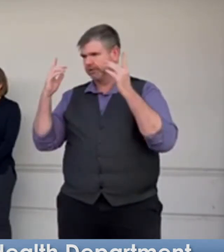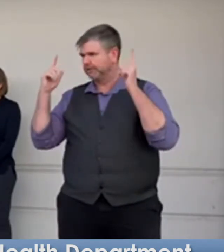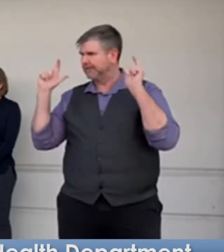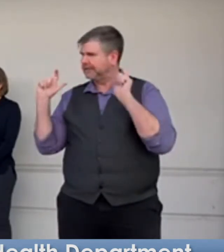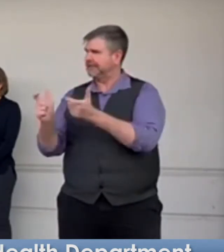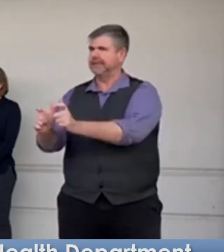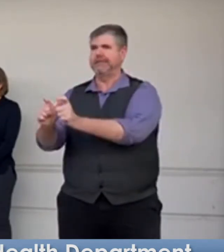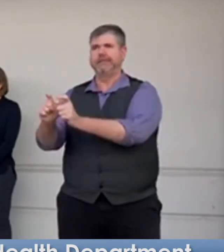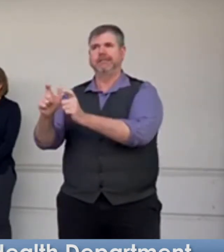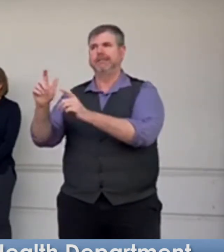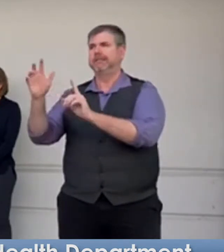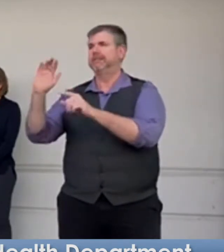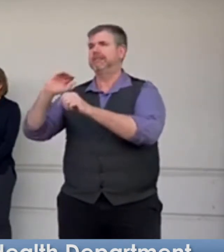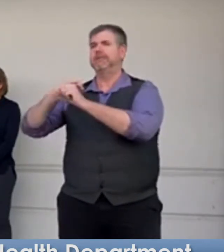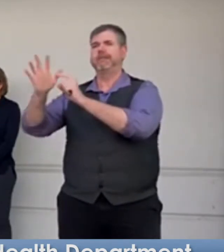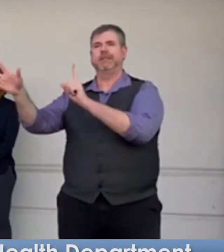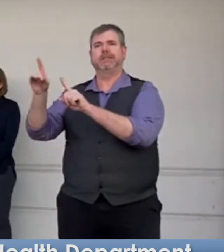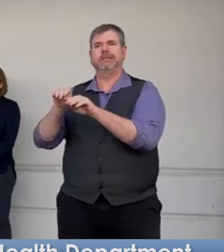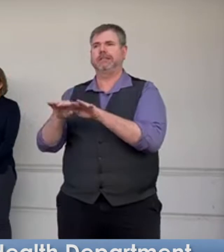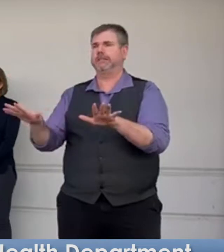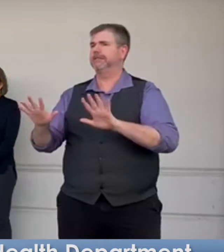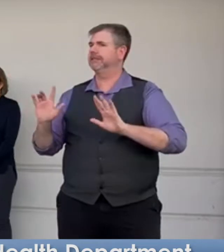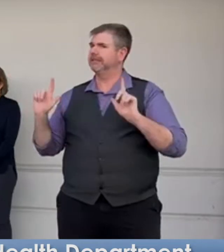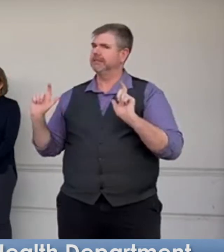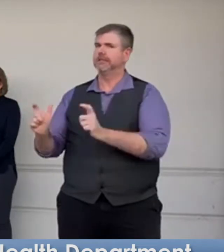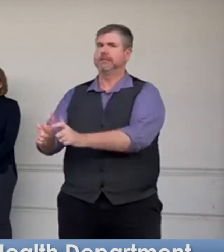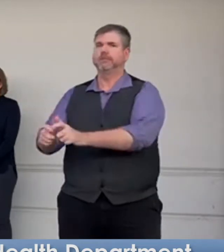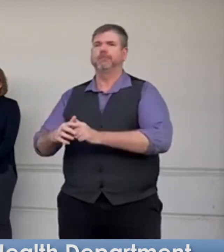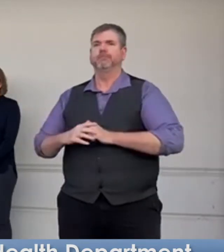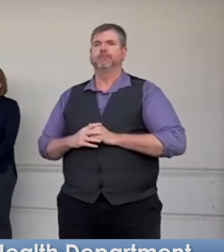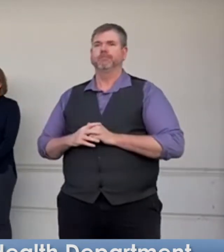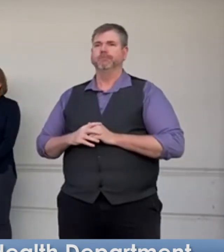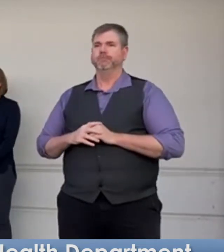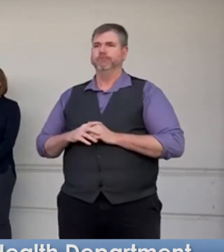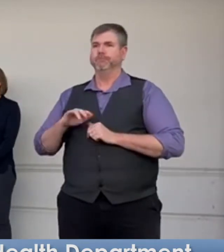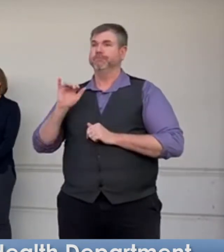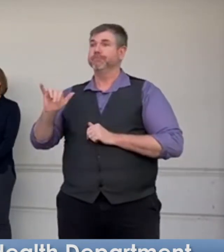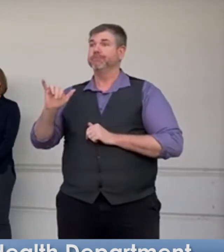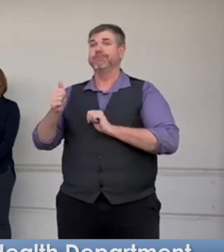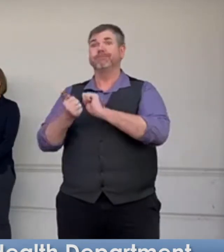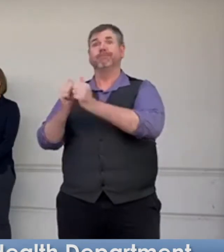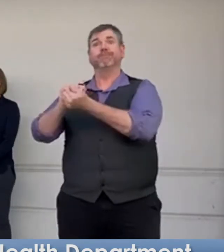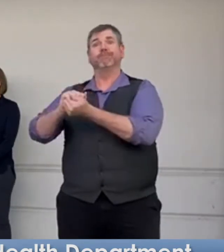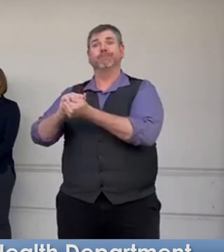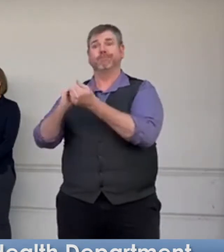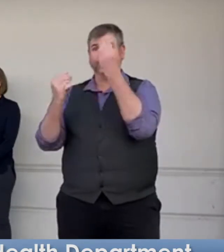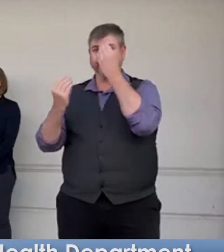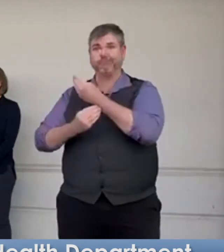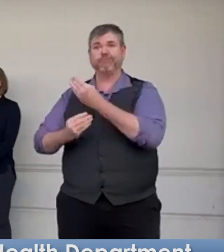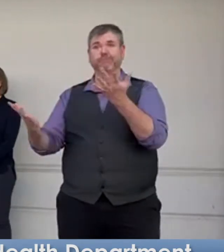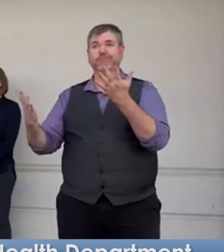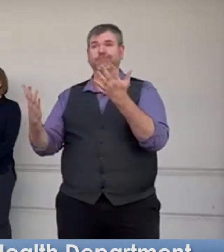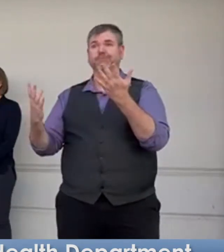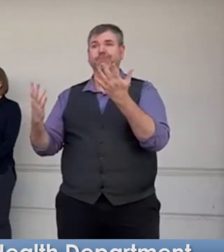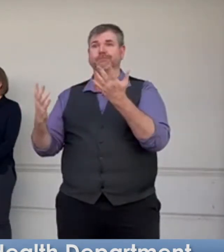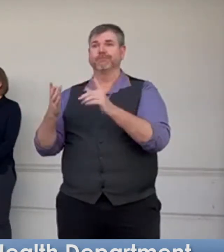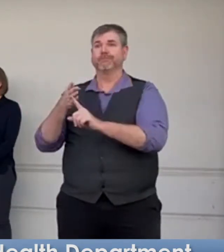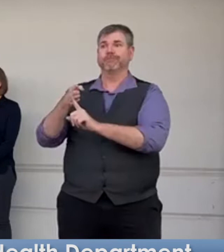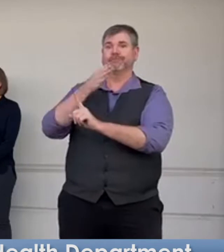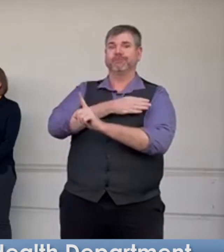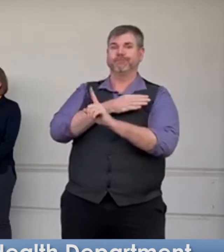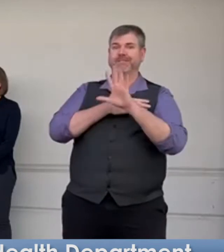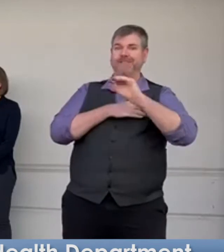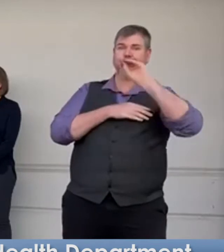are really significant changes. We know that that has a huge effect on businesses in our